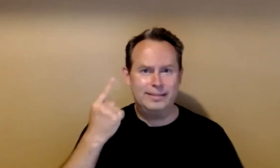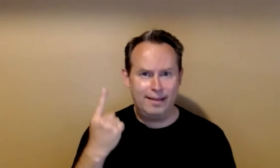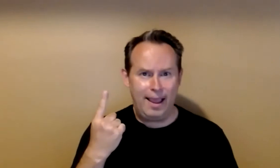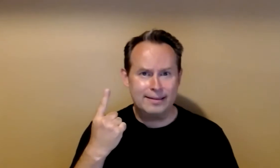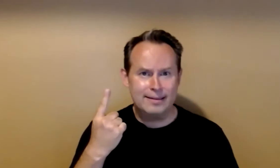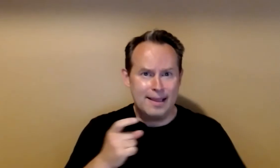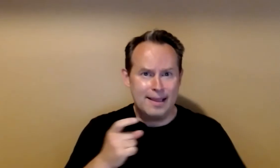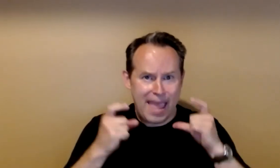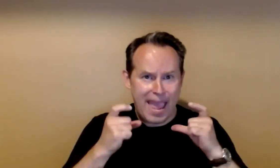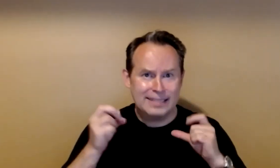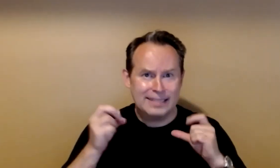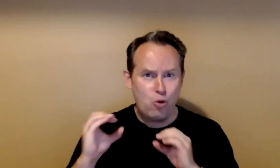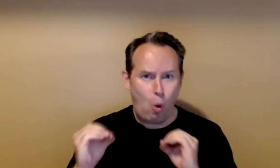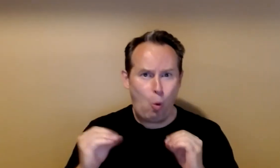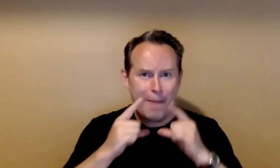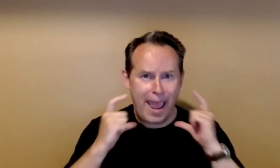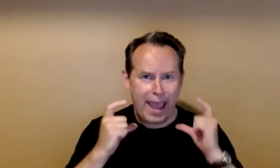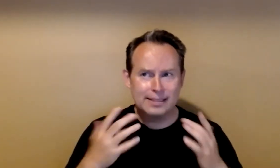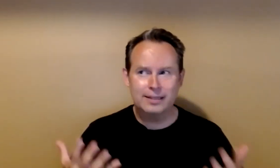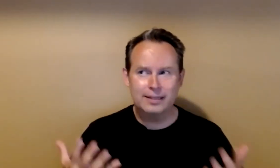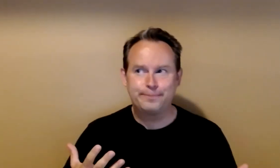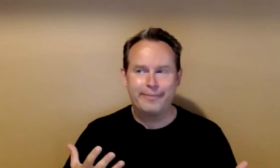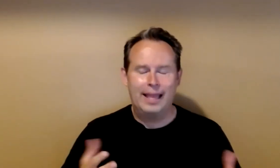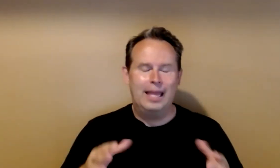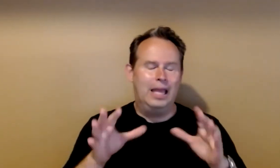at least I could partially understand, mask or no mask.